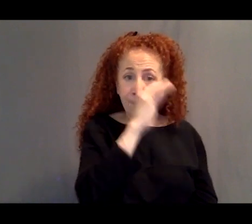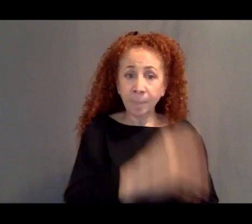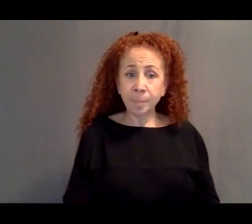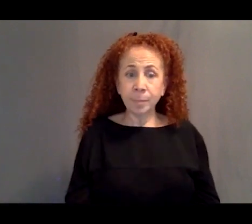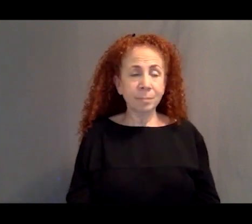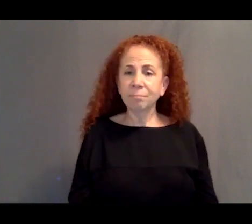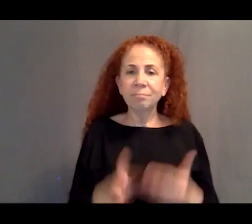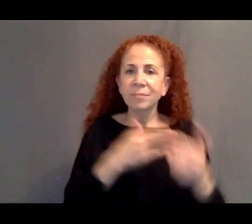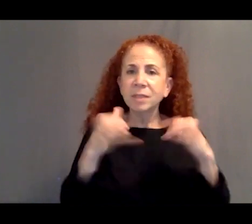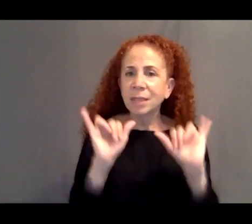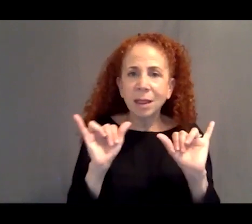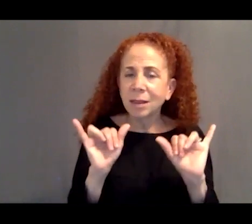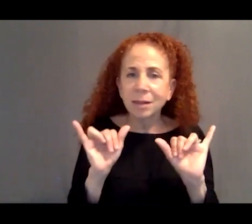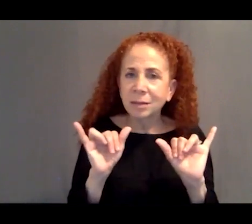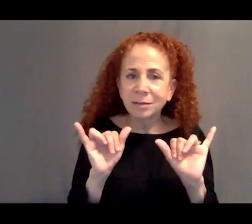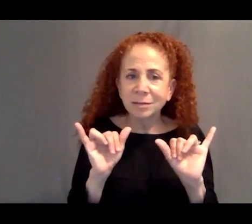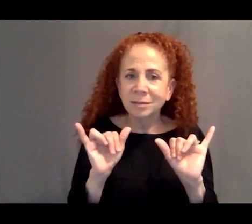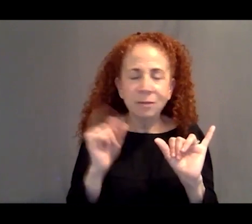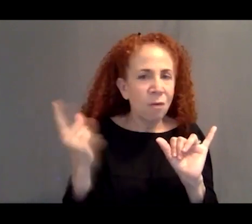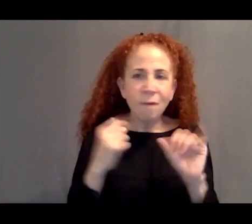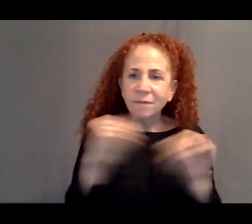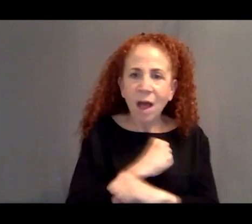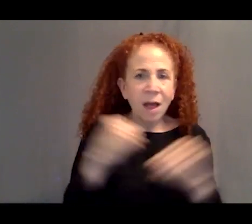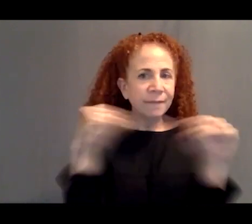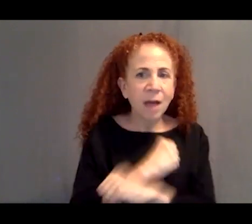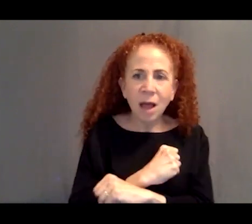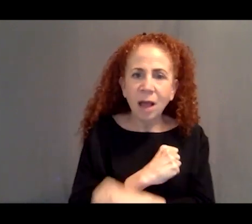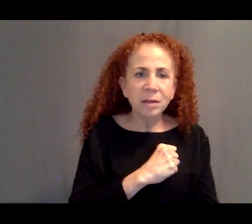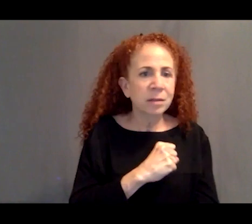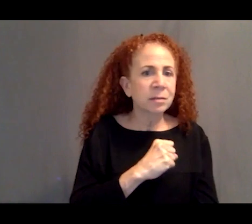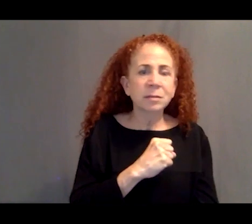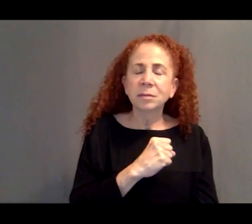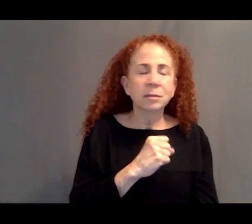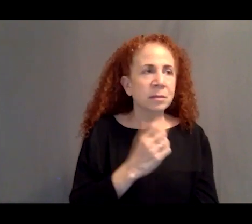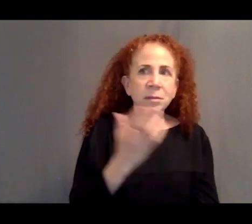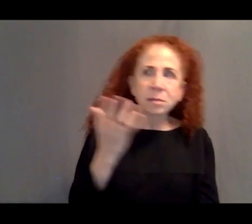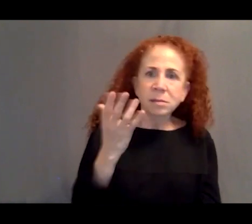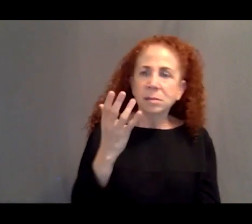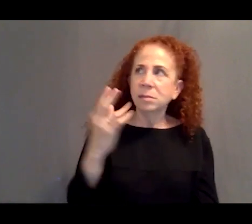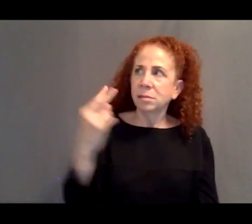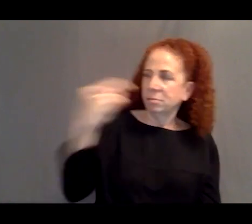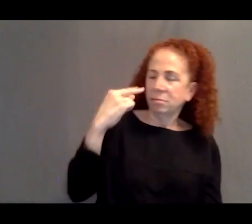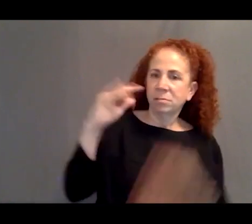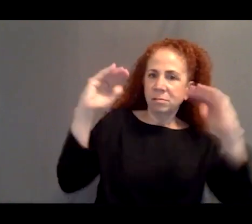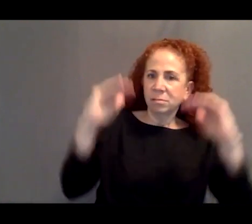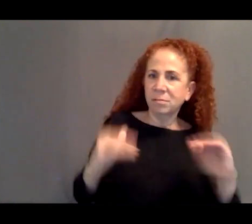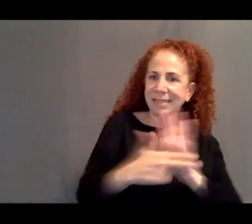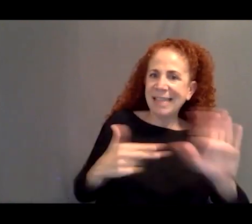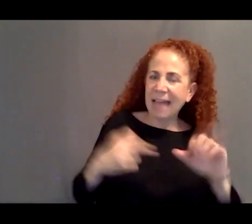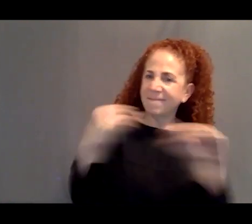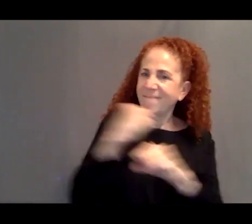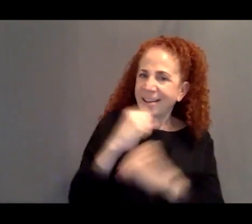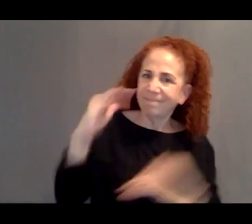but still are still fighting against a kind of second-class status.